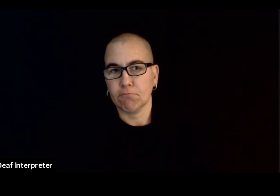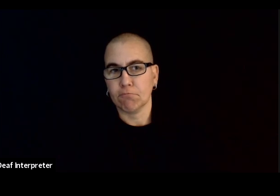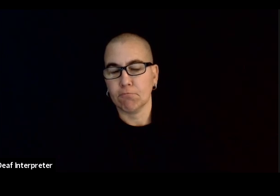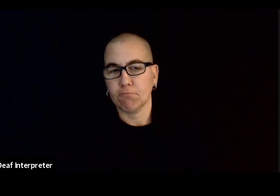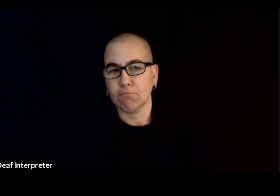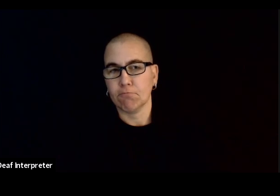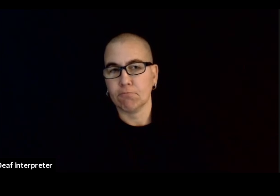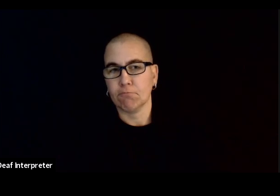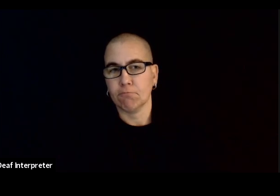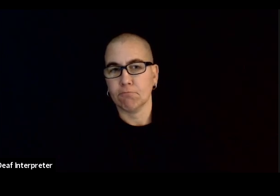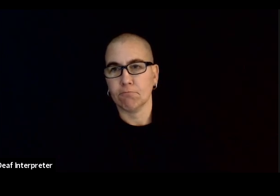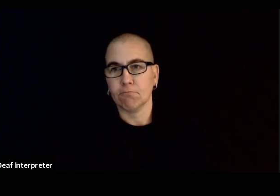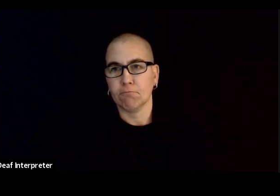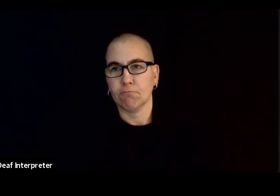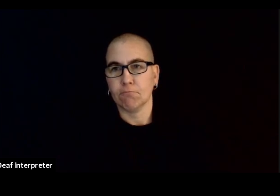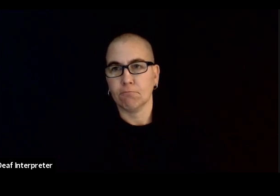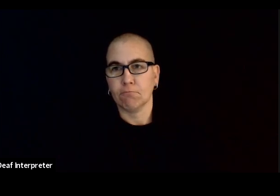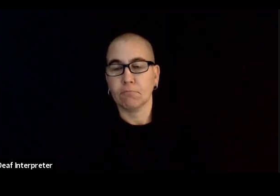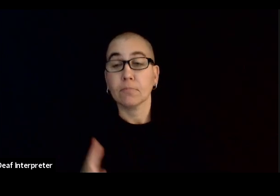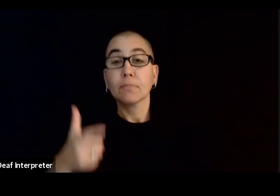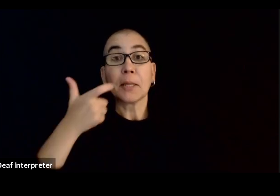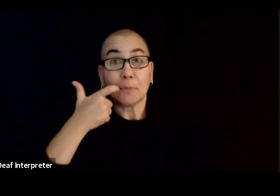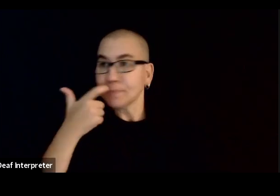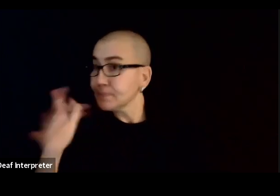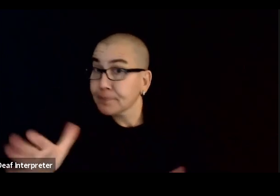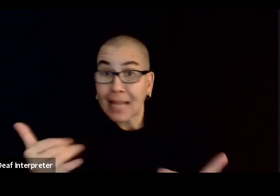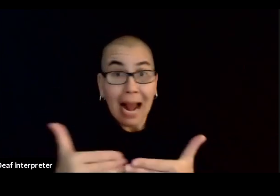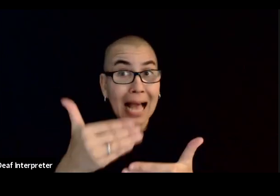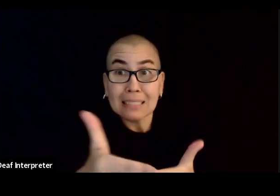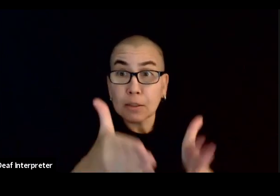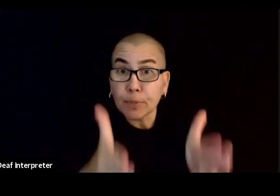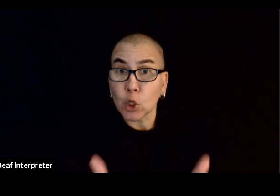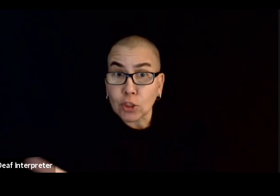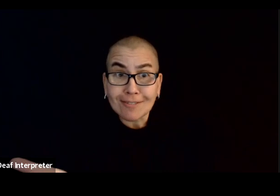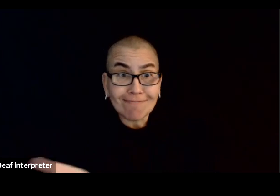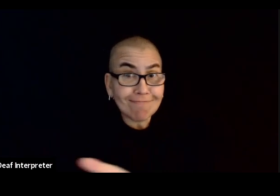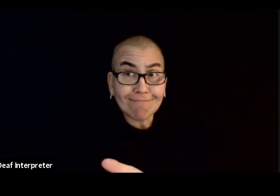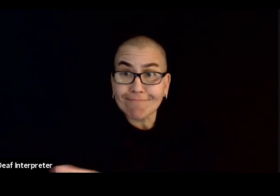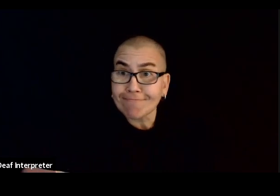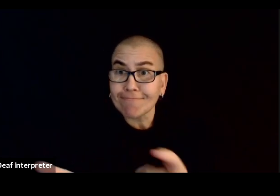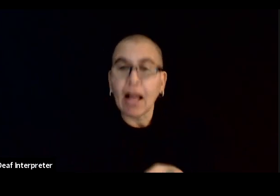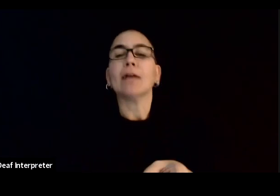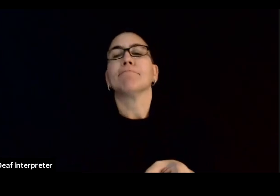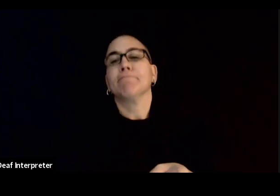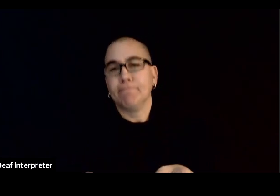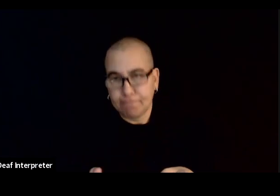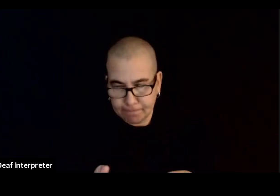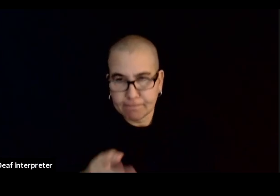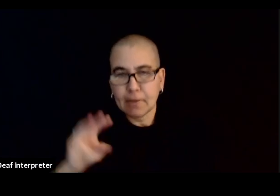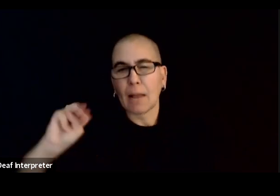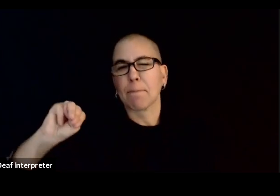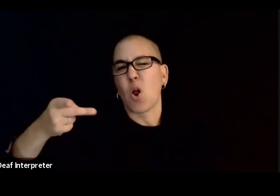Our next question comes from Peter Cox with Minnesota Public Radio. Your line's now open.